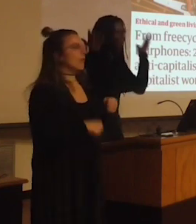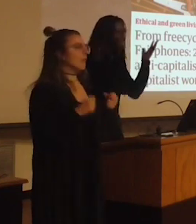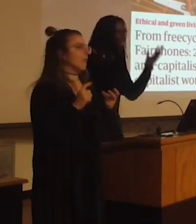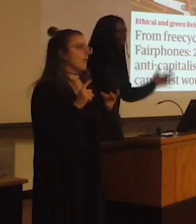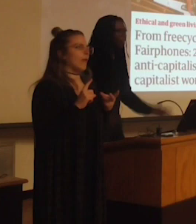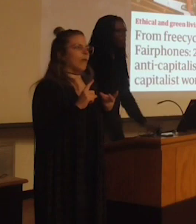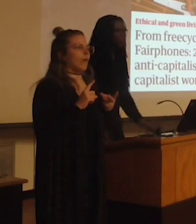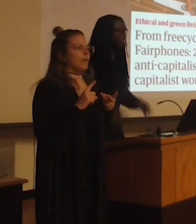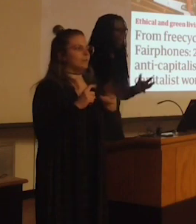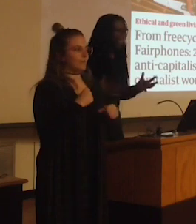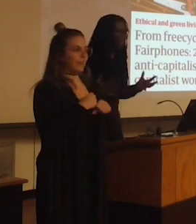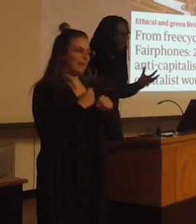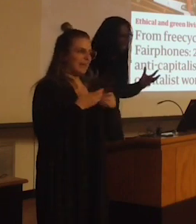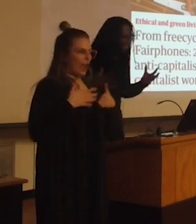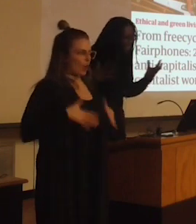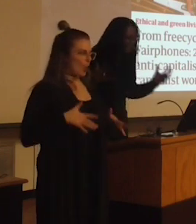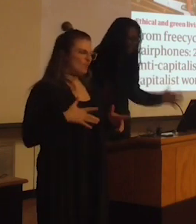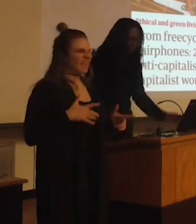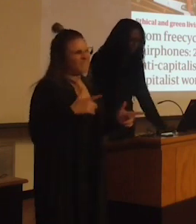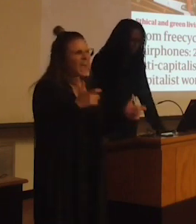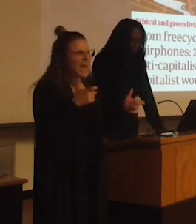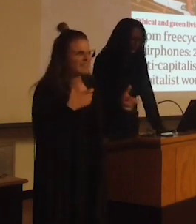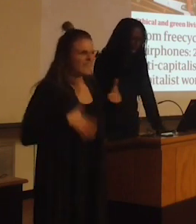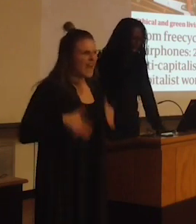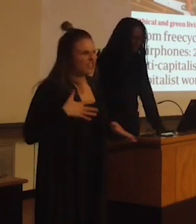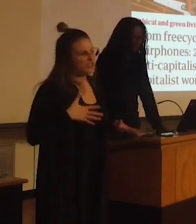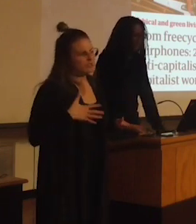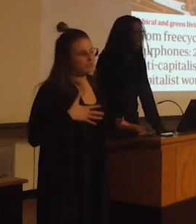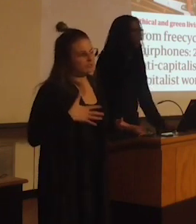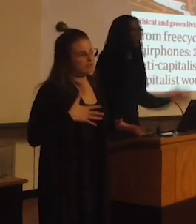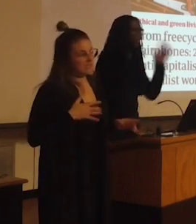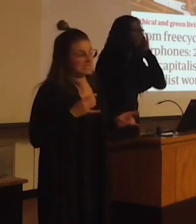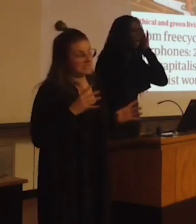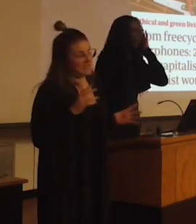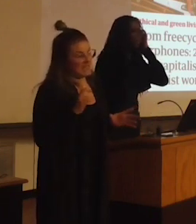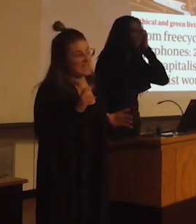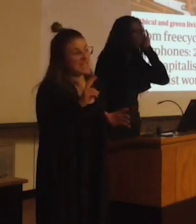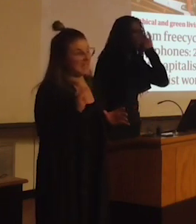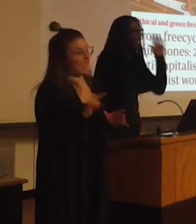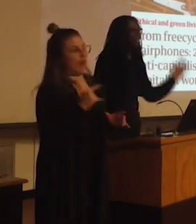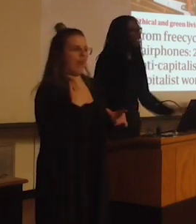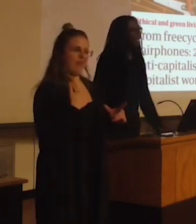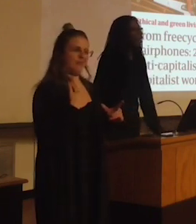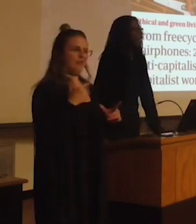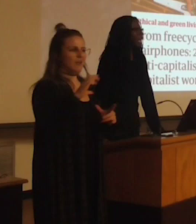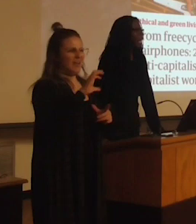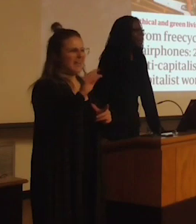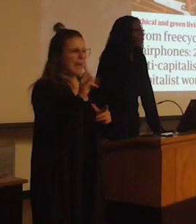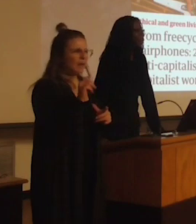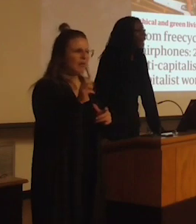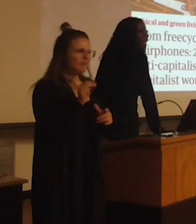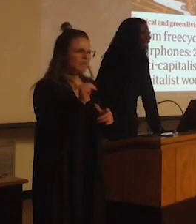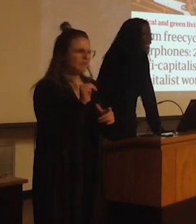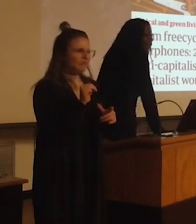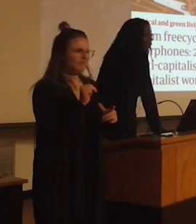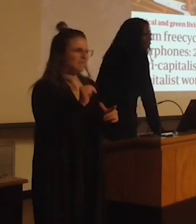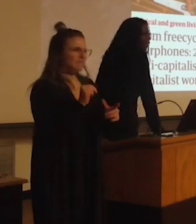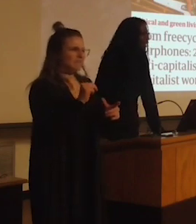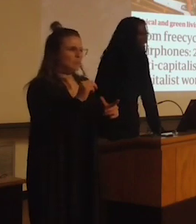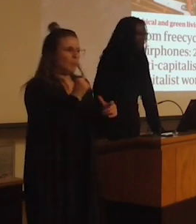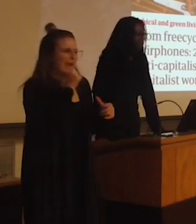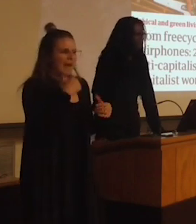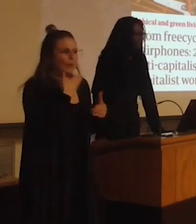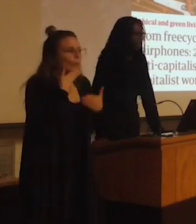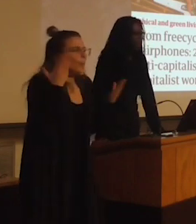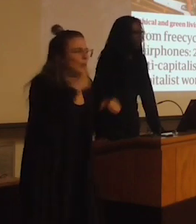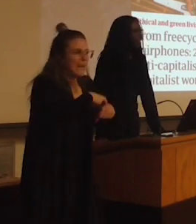like making our clothes fast fashion is evil, and like, you know, like capitalism doesn't allow us time to do anything